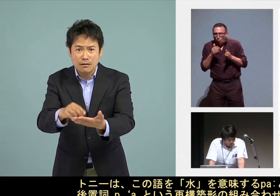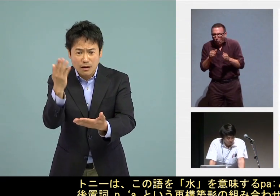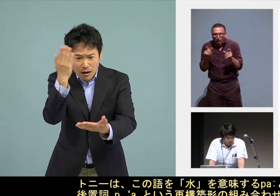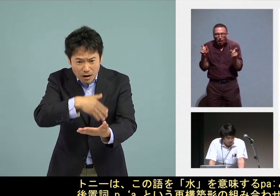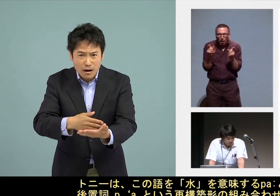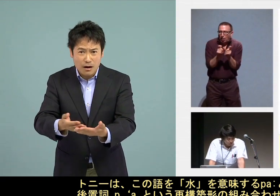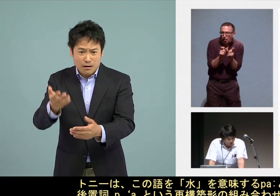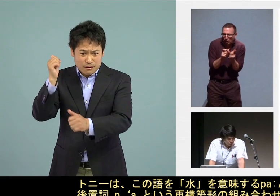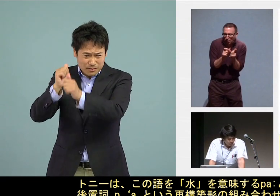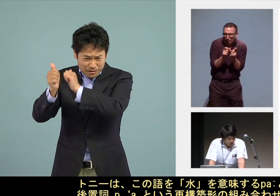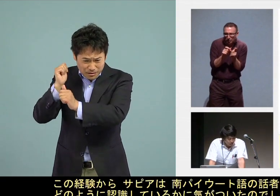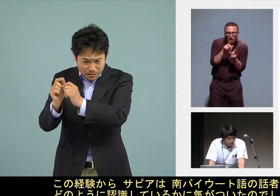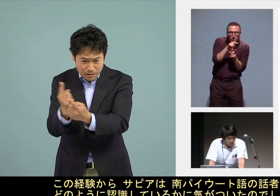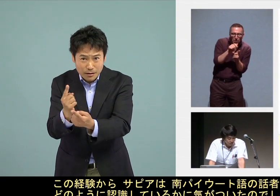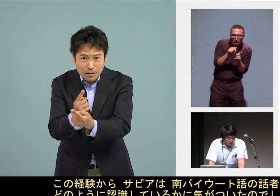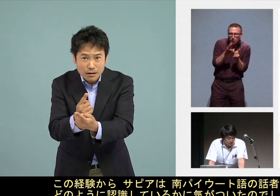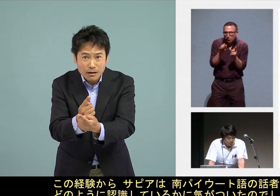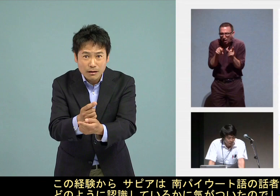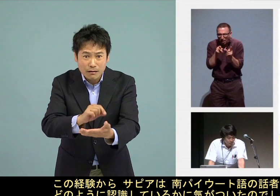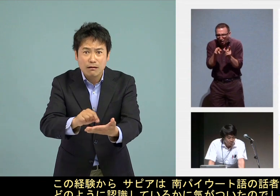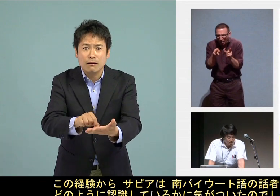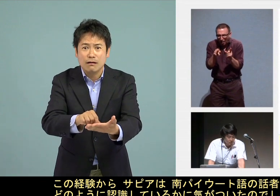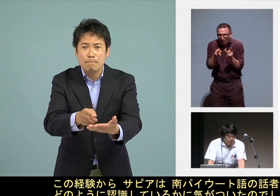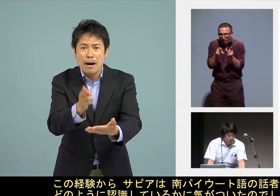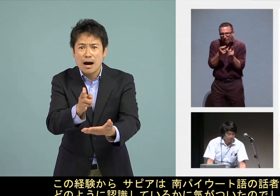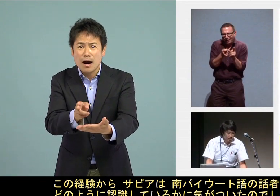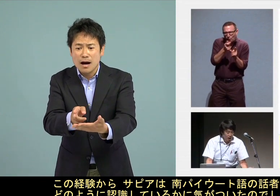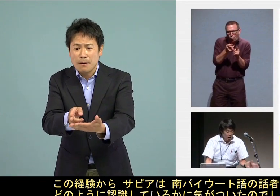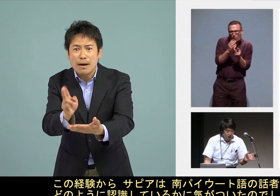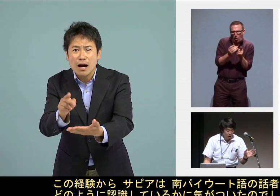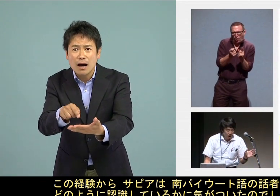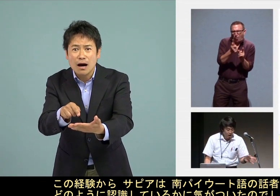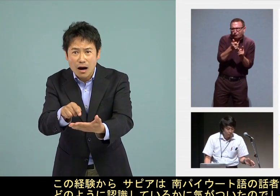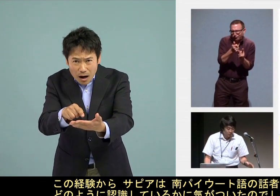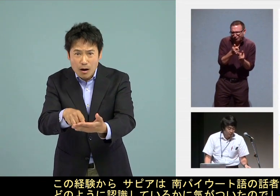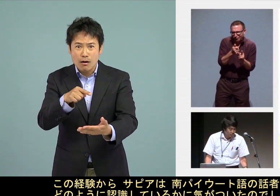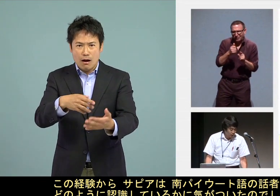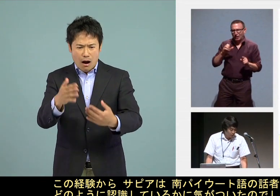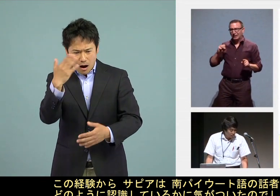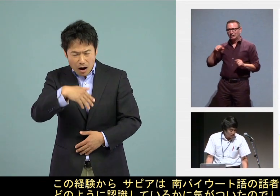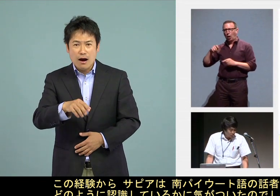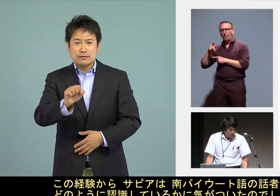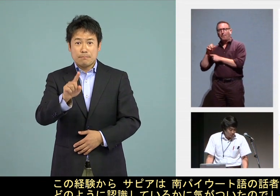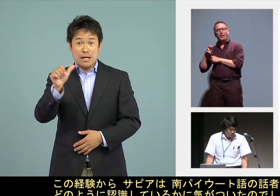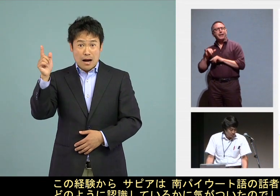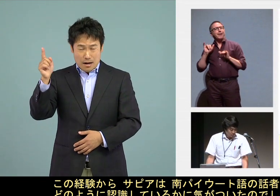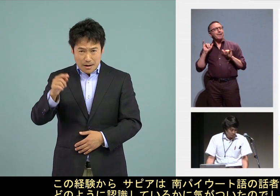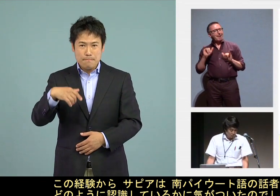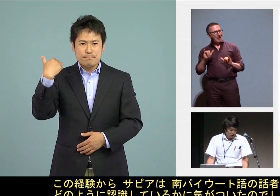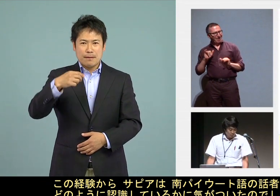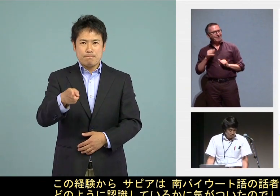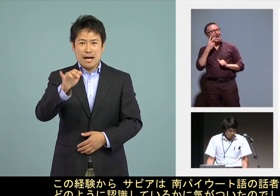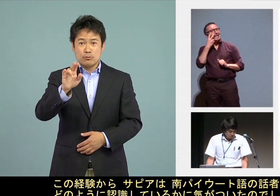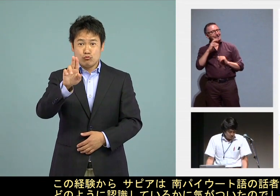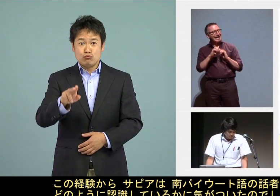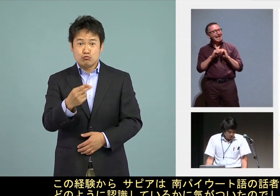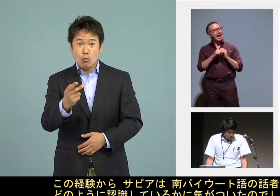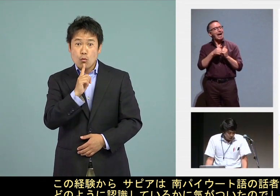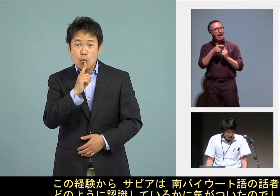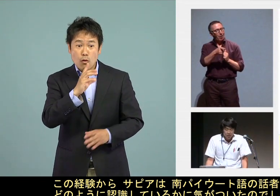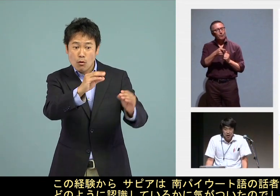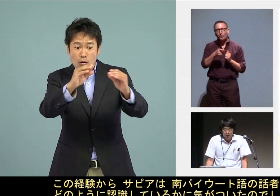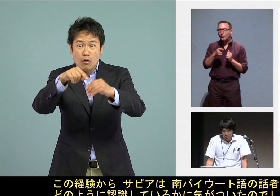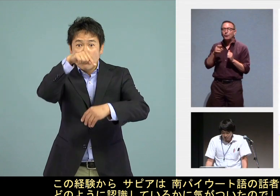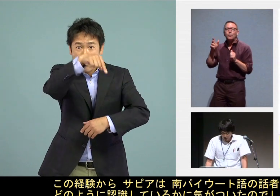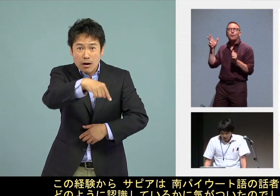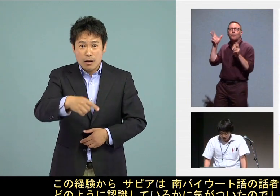at. This led Sapir to perceive how Southern Paiwood speakers treat phonemes of their